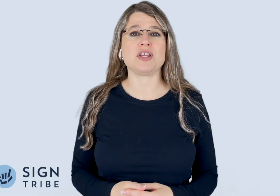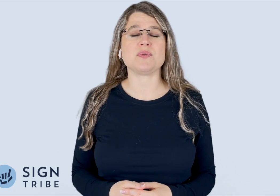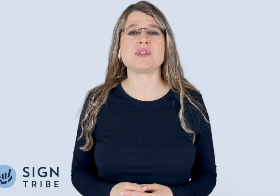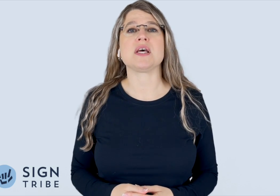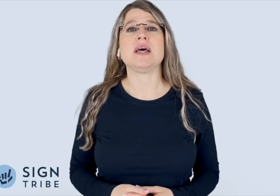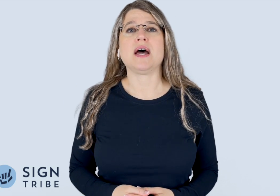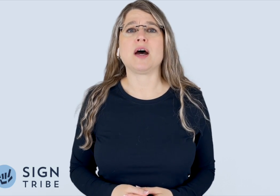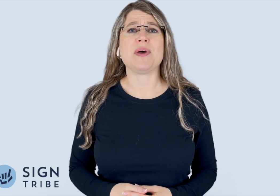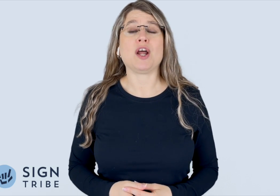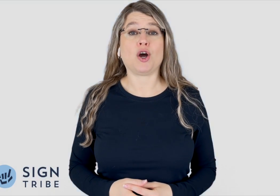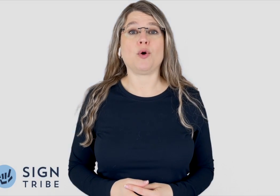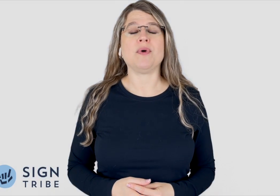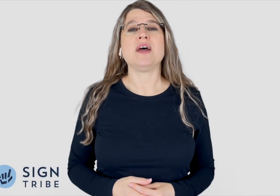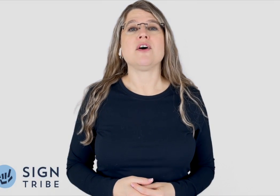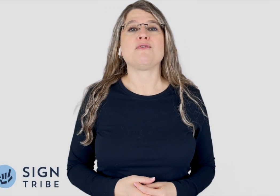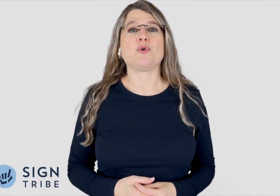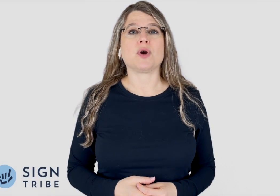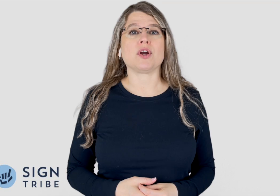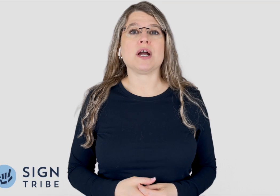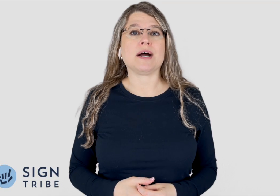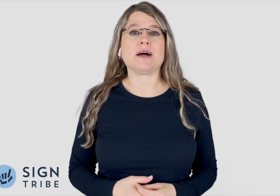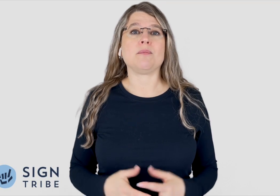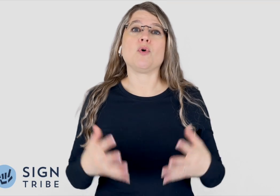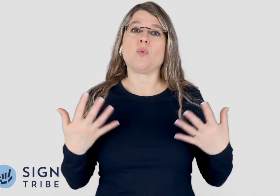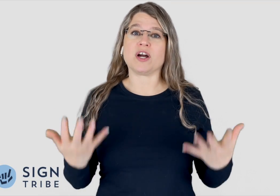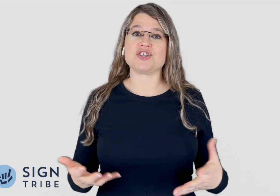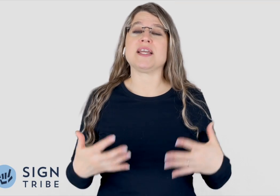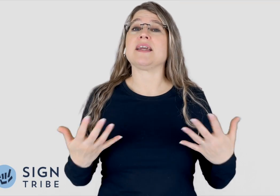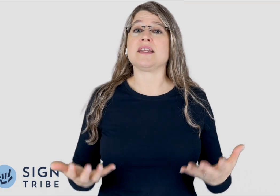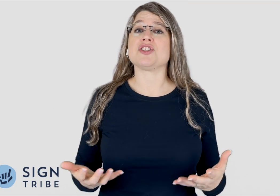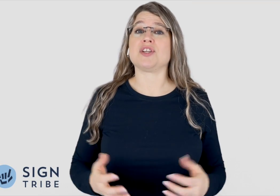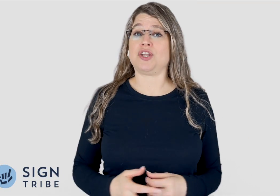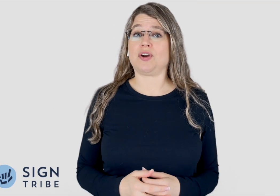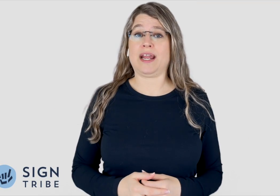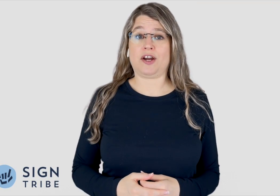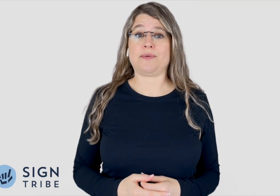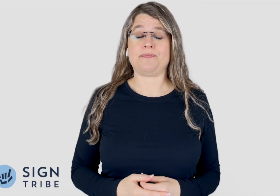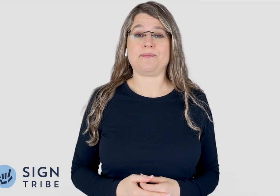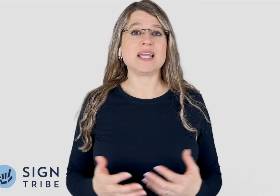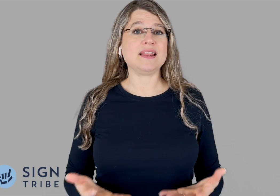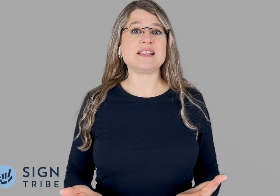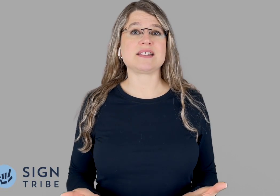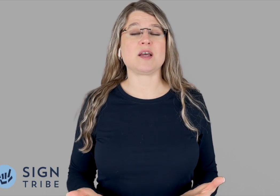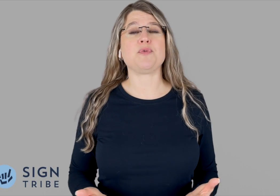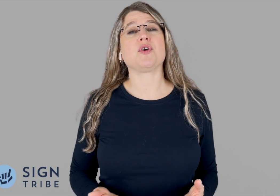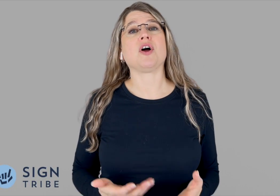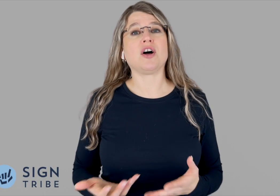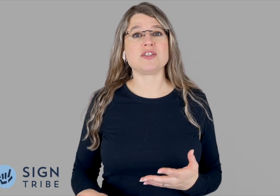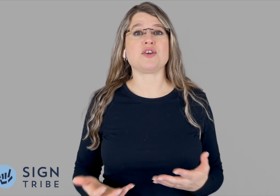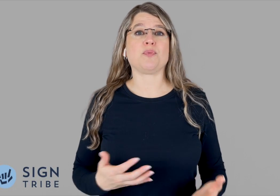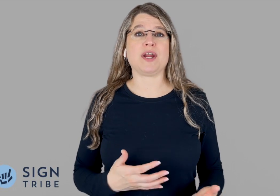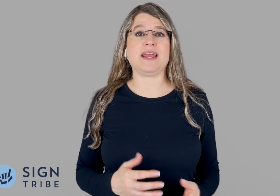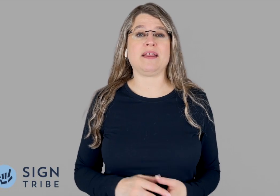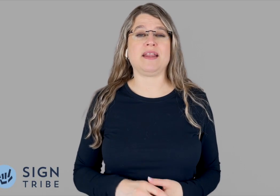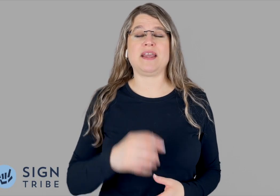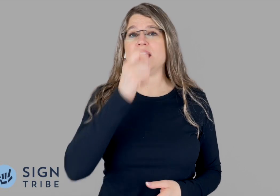use at home for washing and conditioning your hair. In this step, you could also bring in the